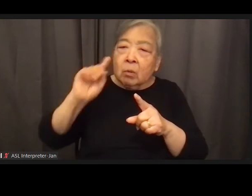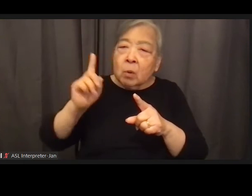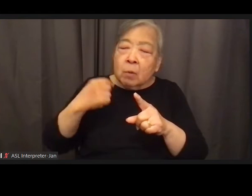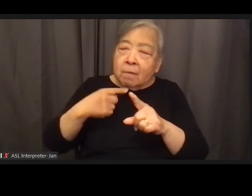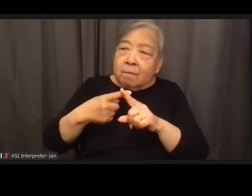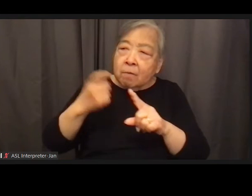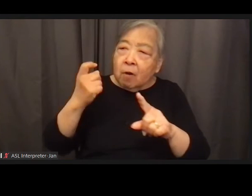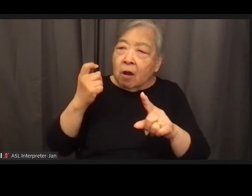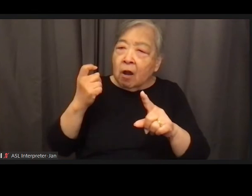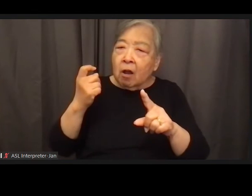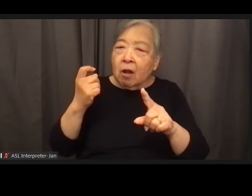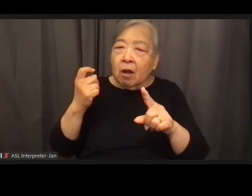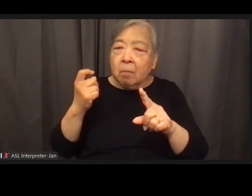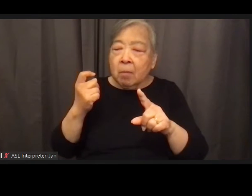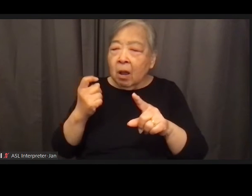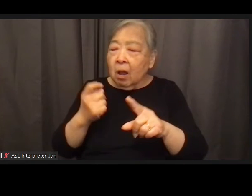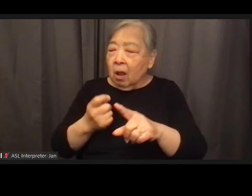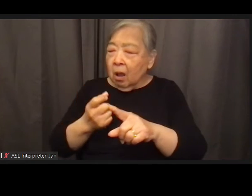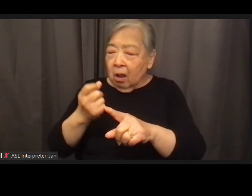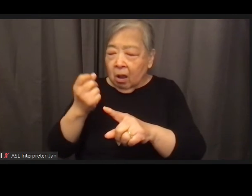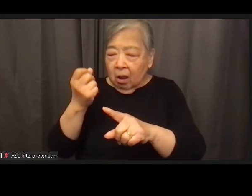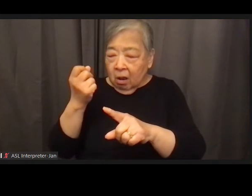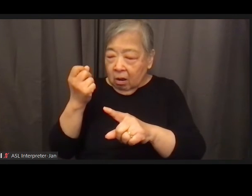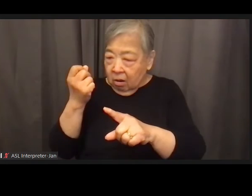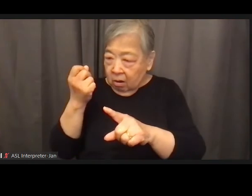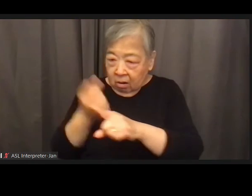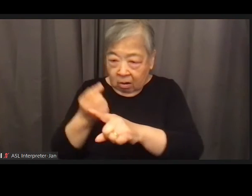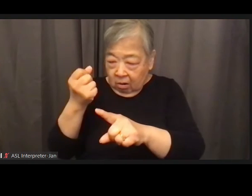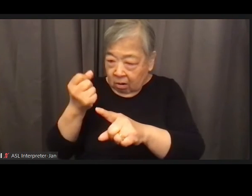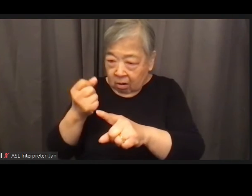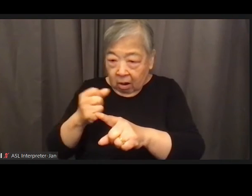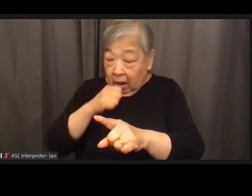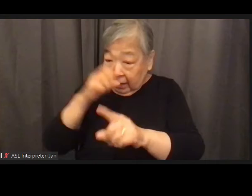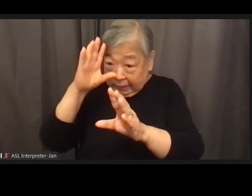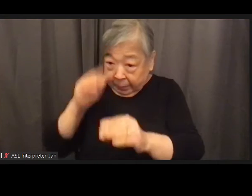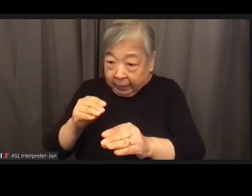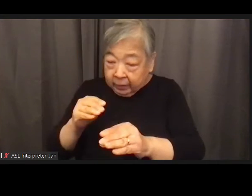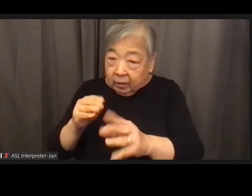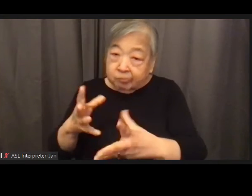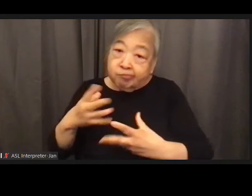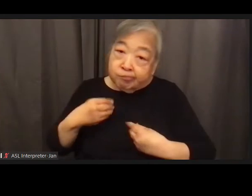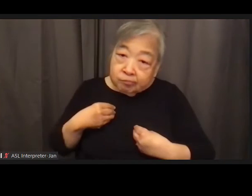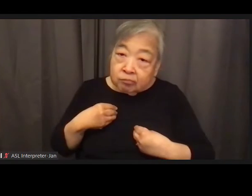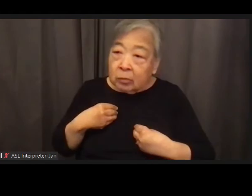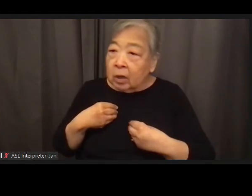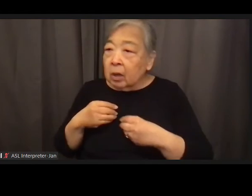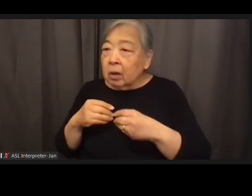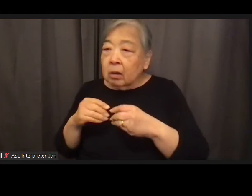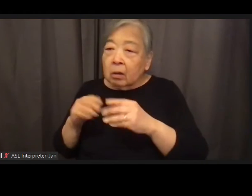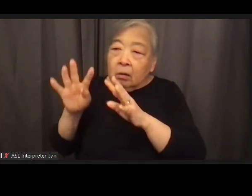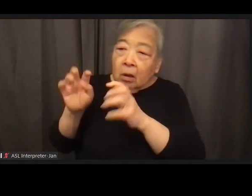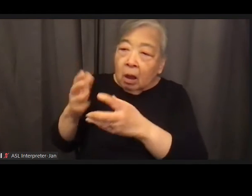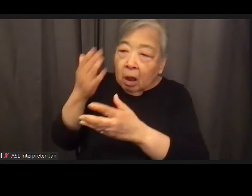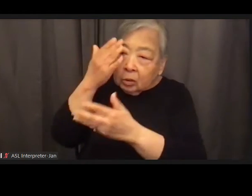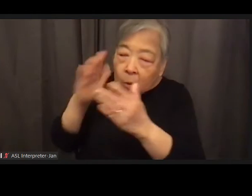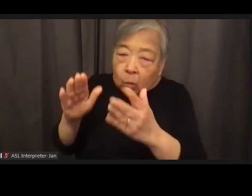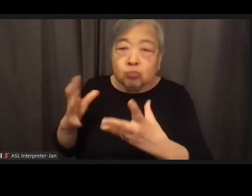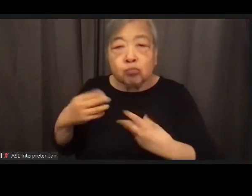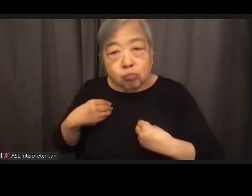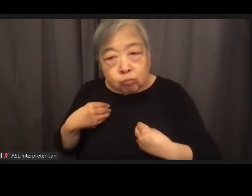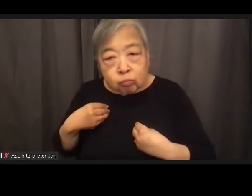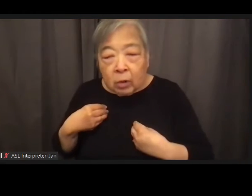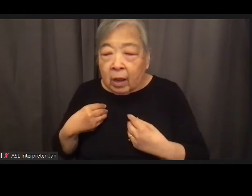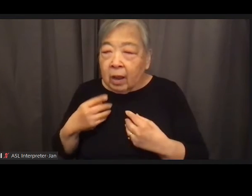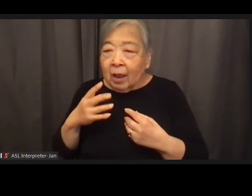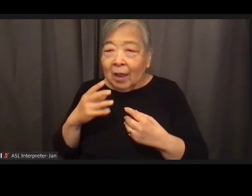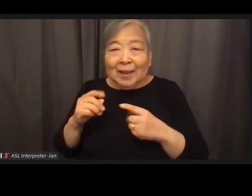our embrace of the unexpected and the unknown, and the way these relatives keep appearing. I